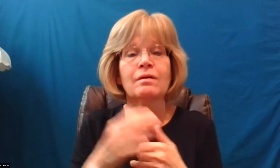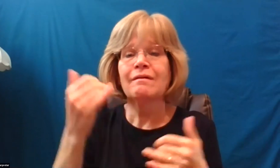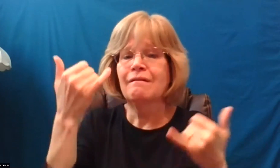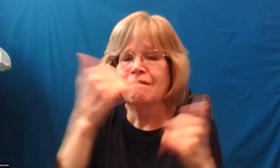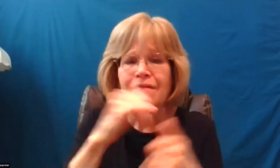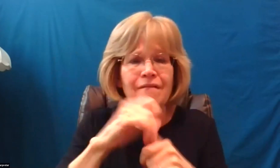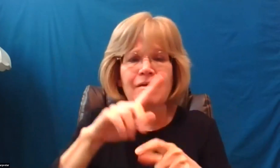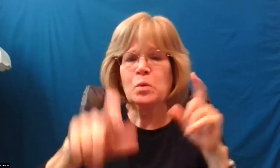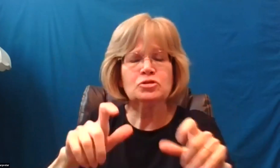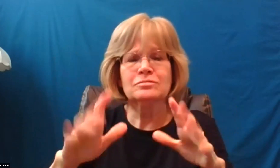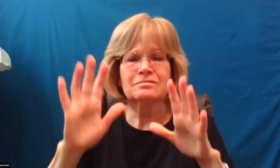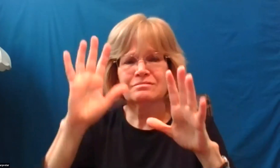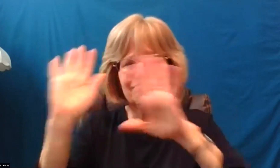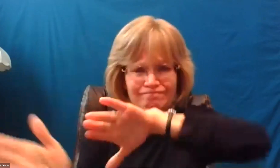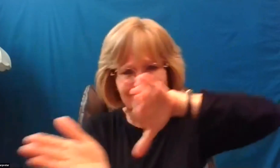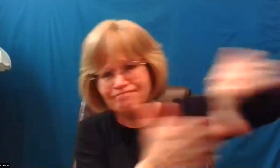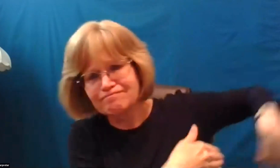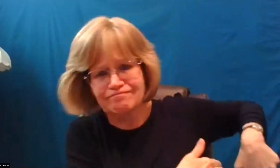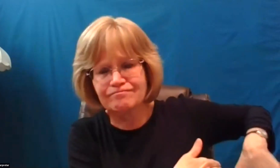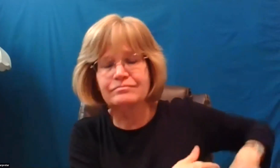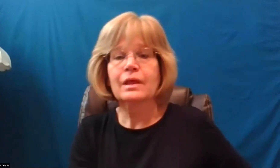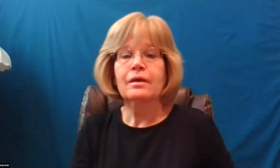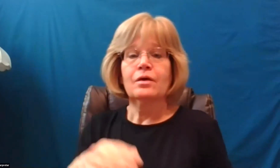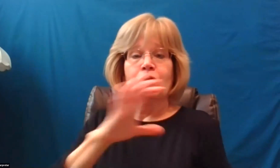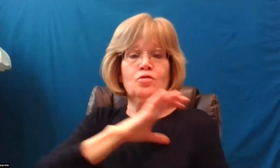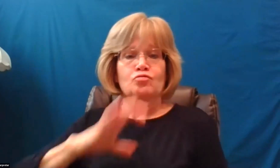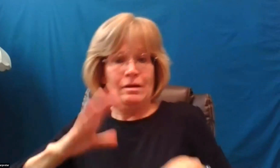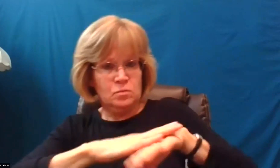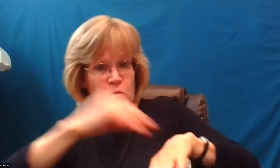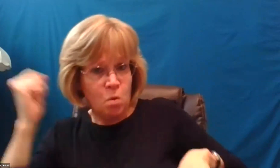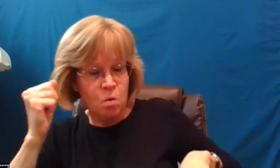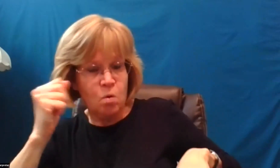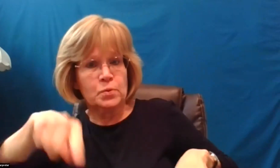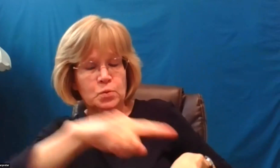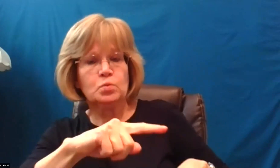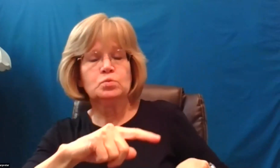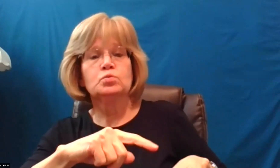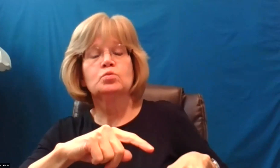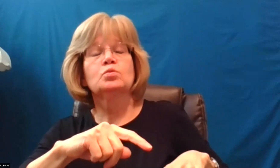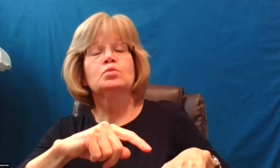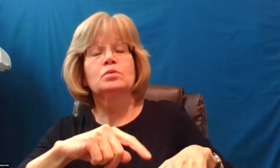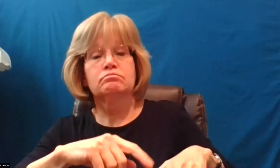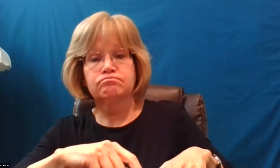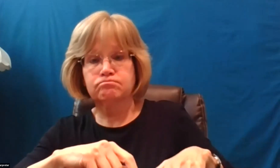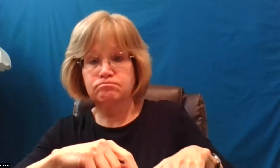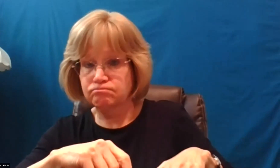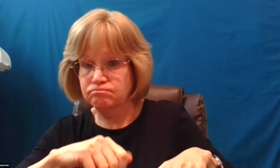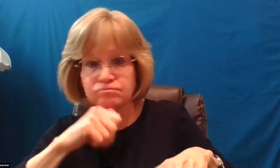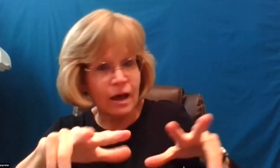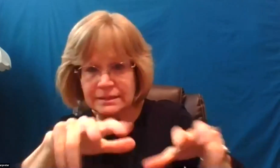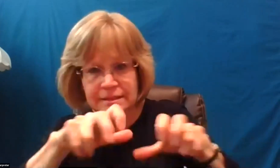questions. Respond to Christ's call to unselfishly serve others in need,